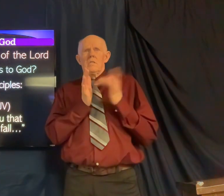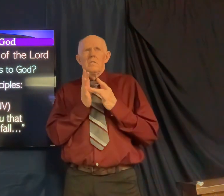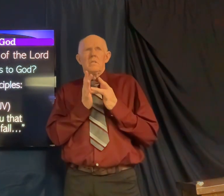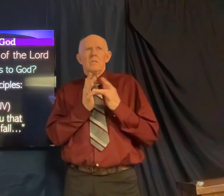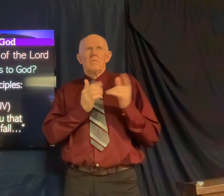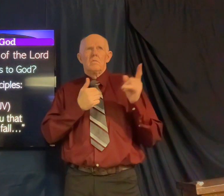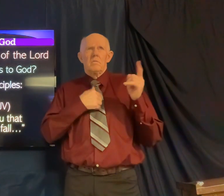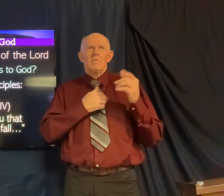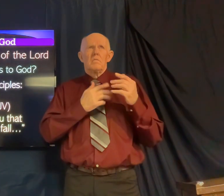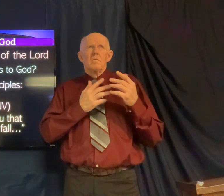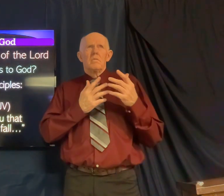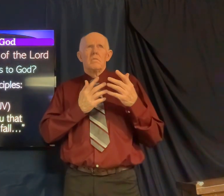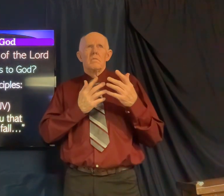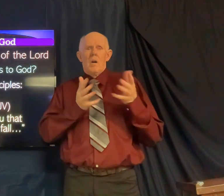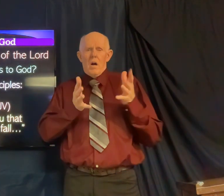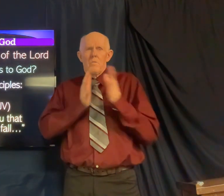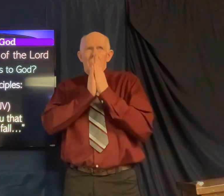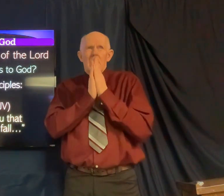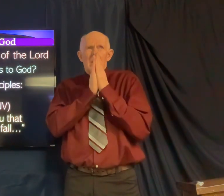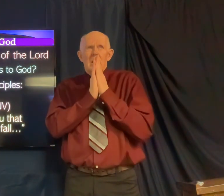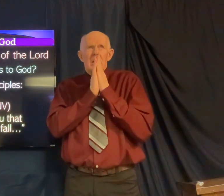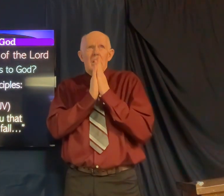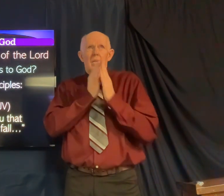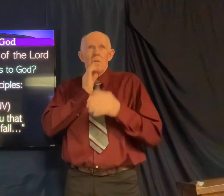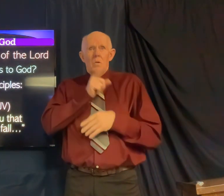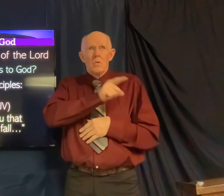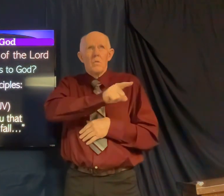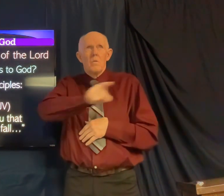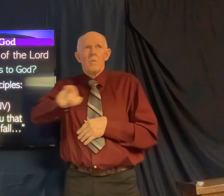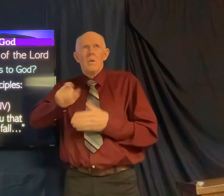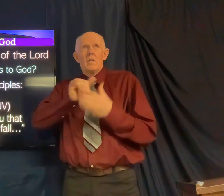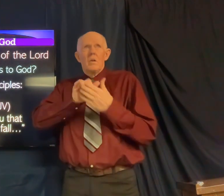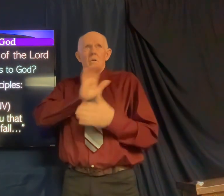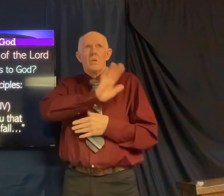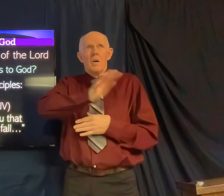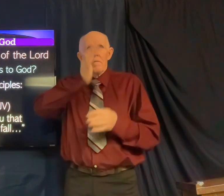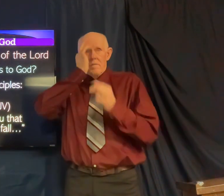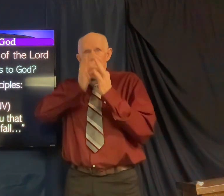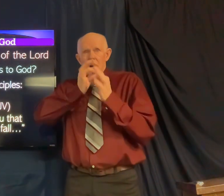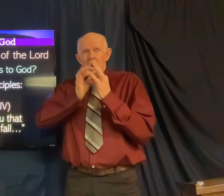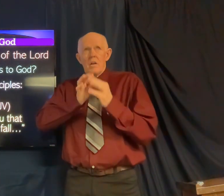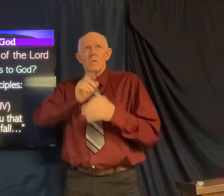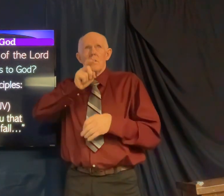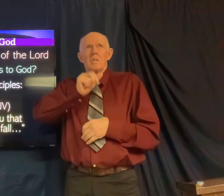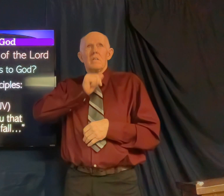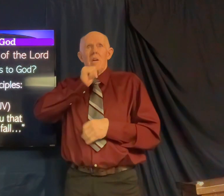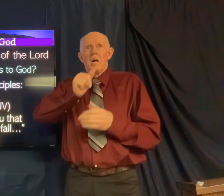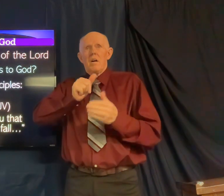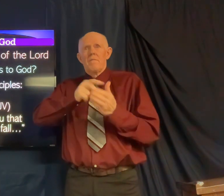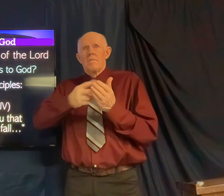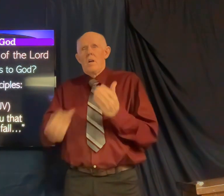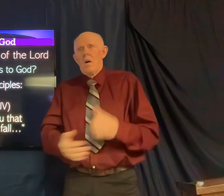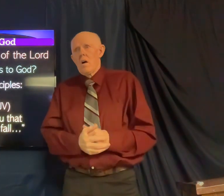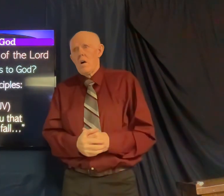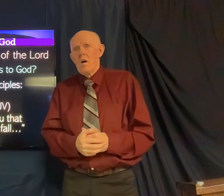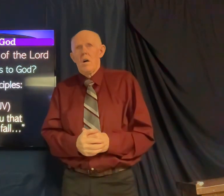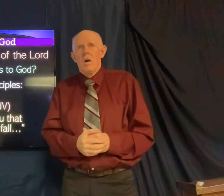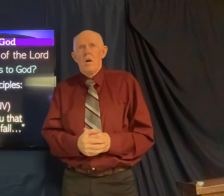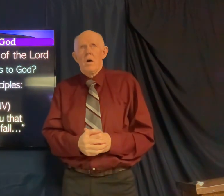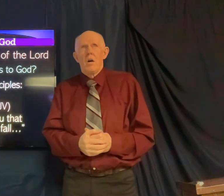Luke 22:32. And Jesus, He said, but I have prayed for you that your faith should not fail.